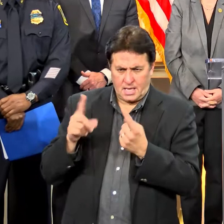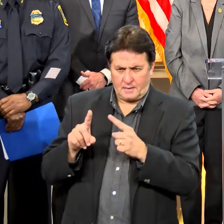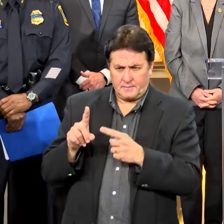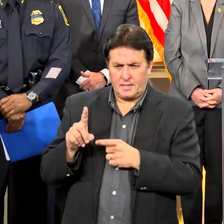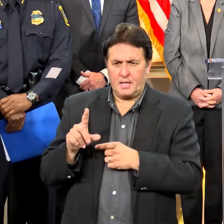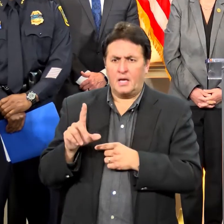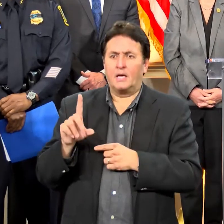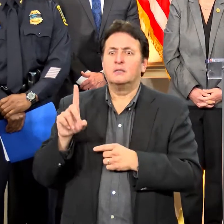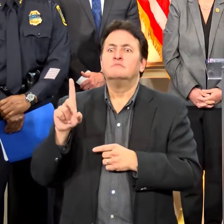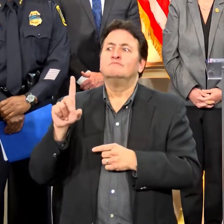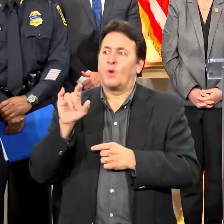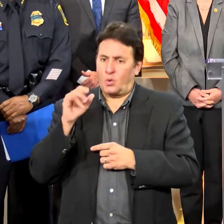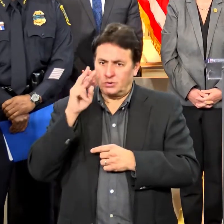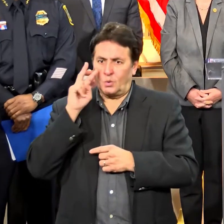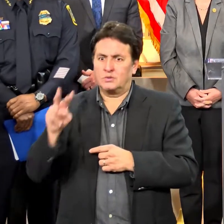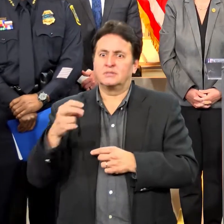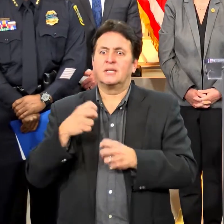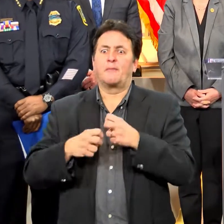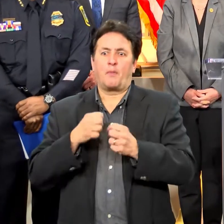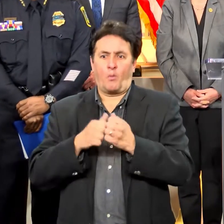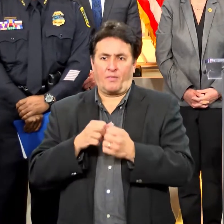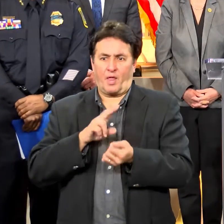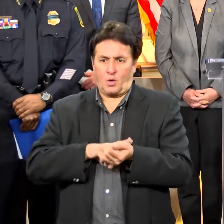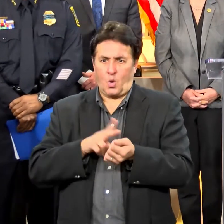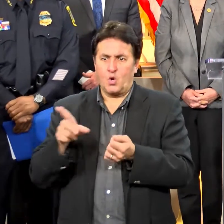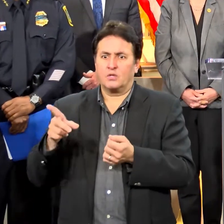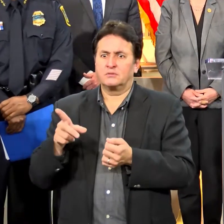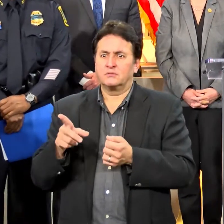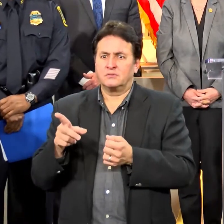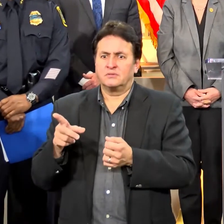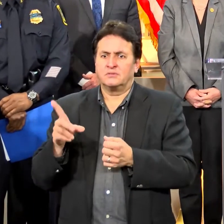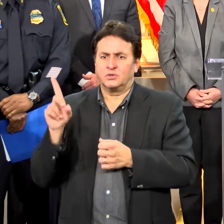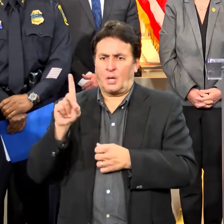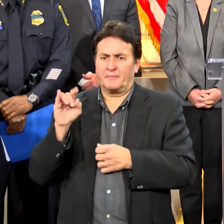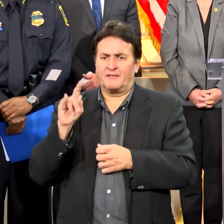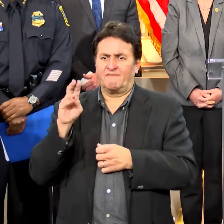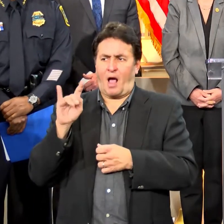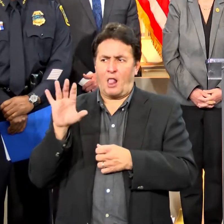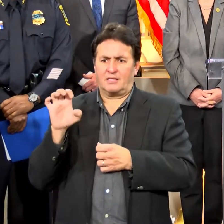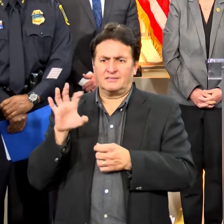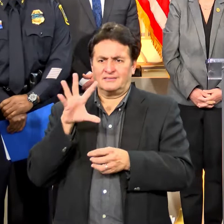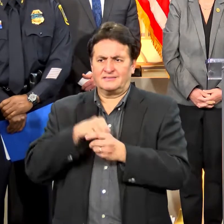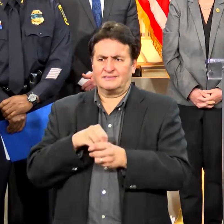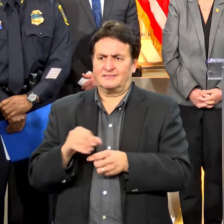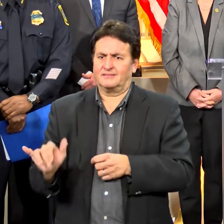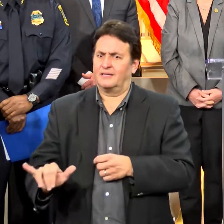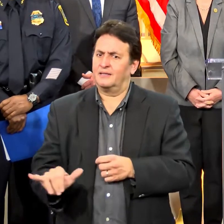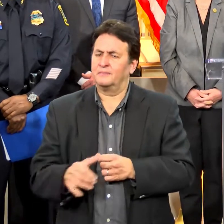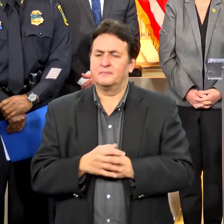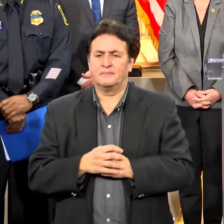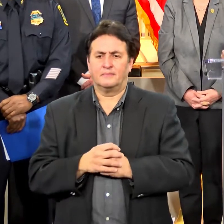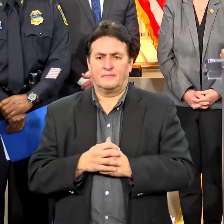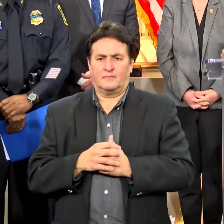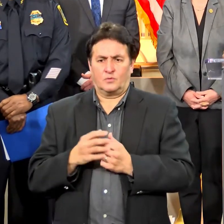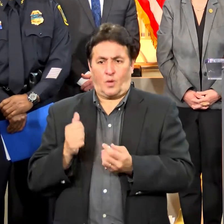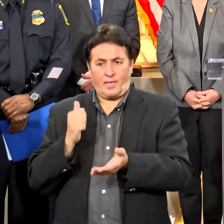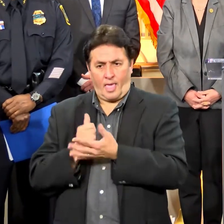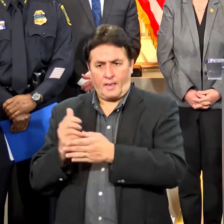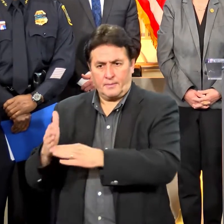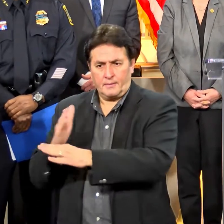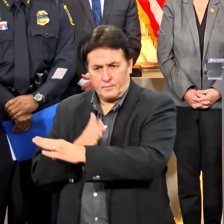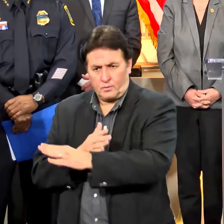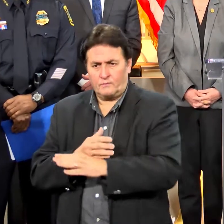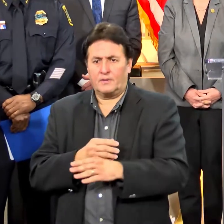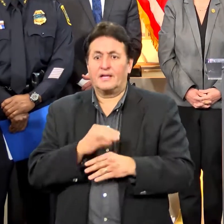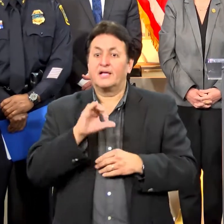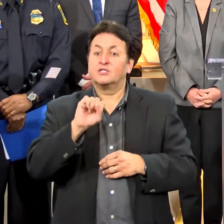the survivors that can be helpful for community-based advocates. Emergency sheltering for victims of domestic violence. After the forensic